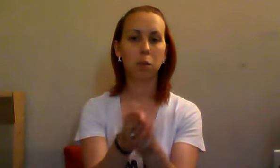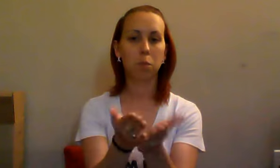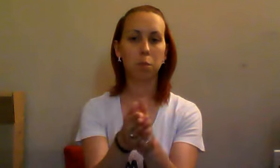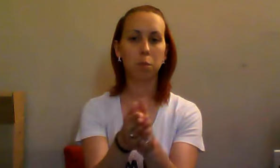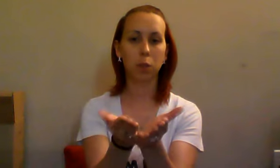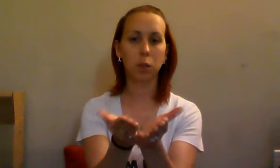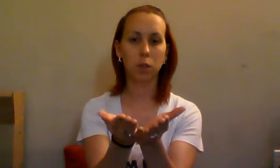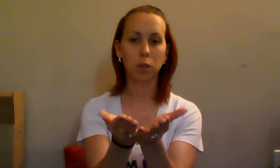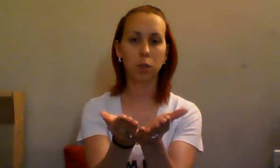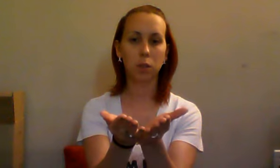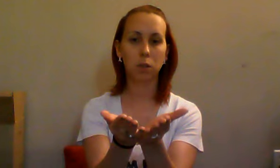book,